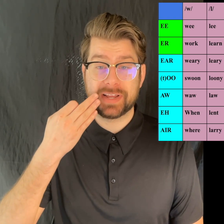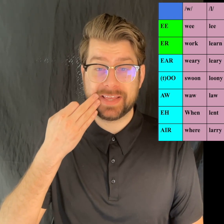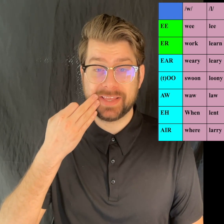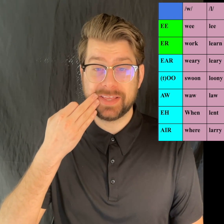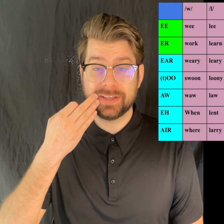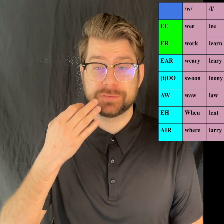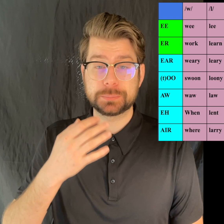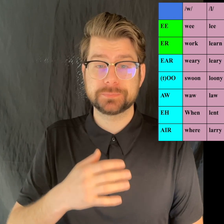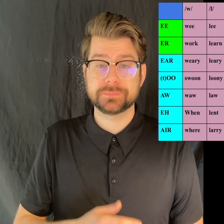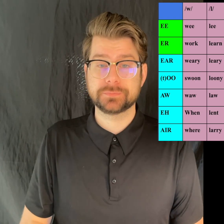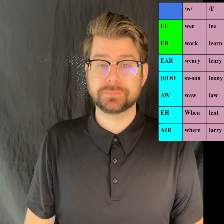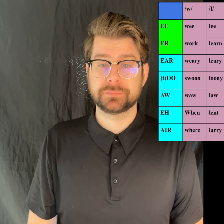Larry,